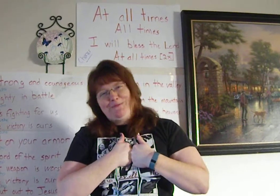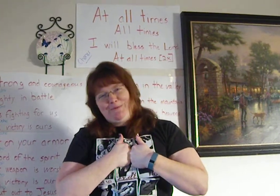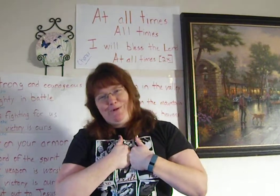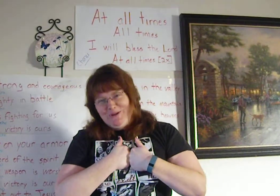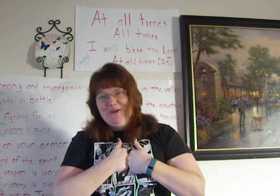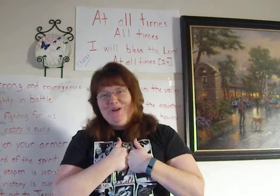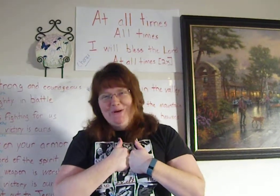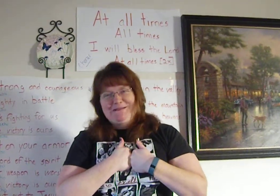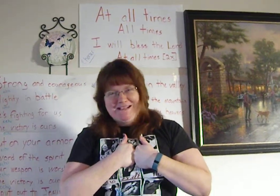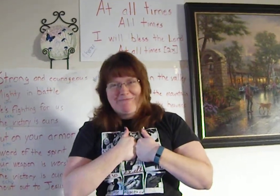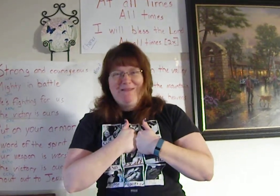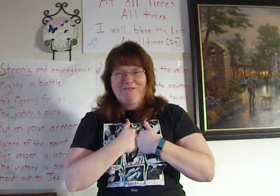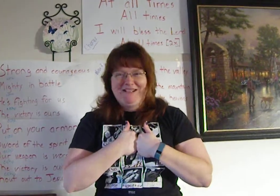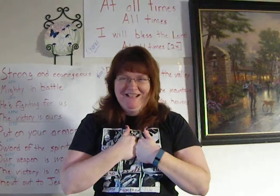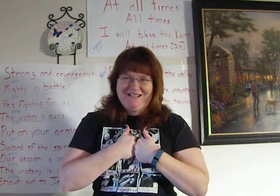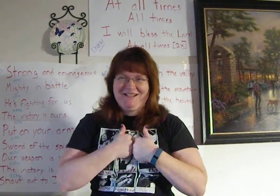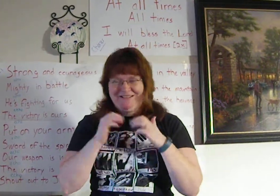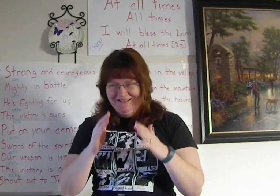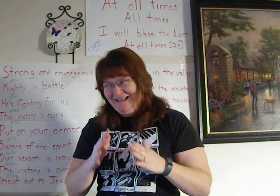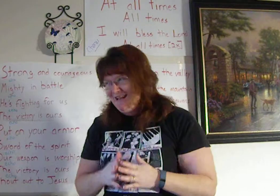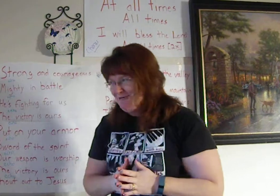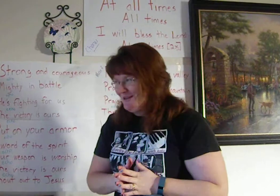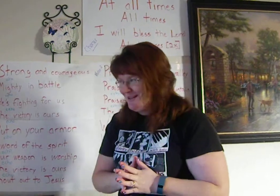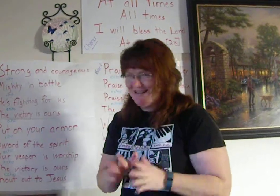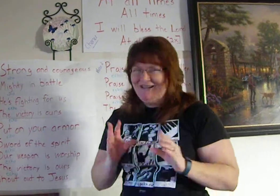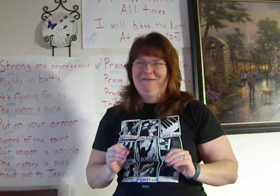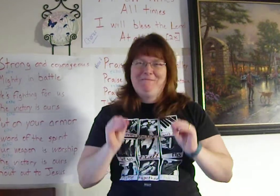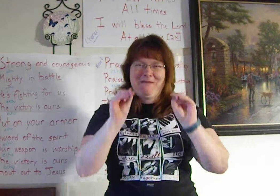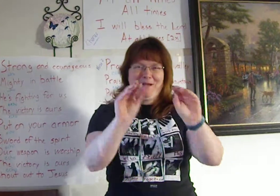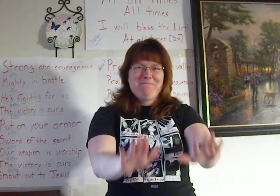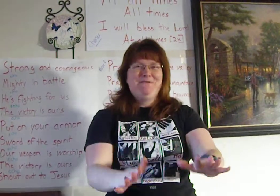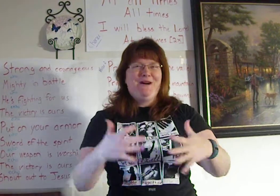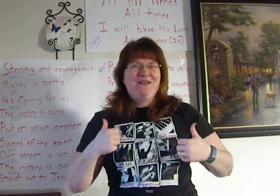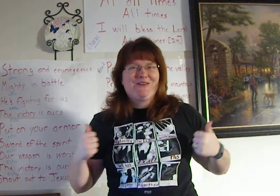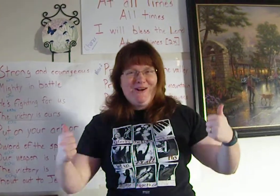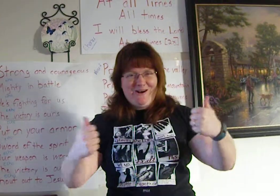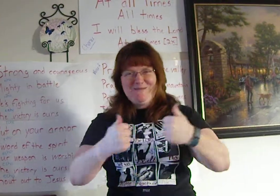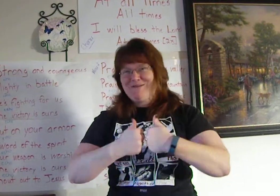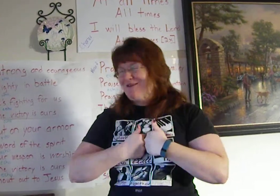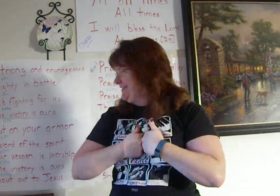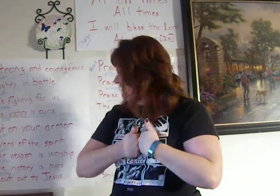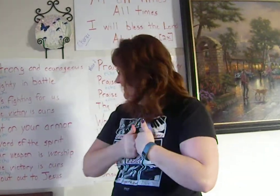come up with. And you know what it's to represent, so it works. So put on your armor,